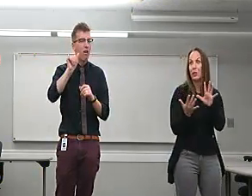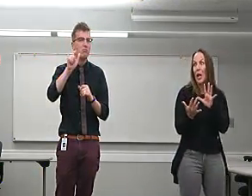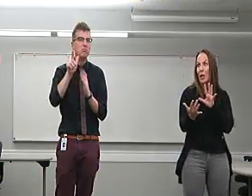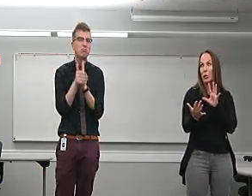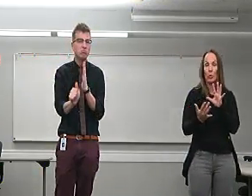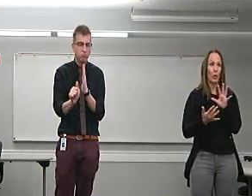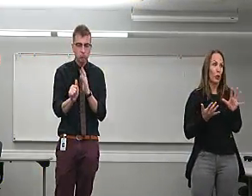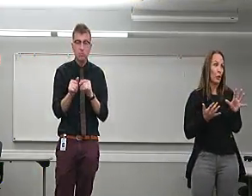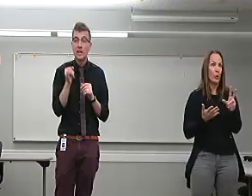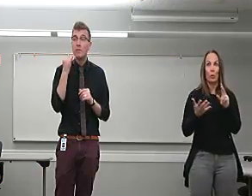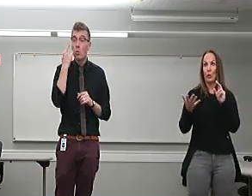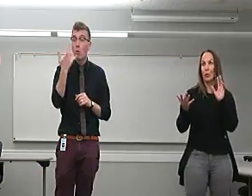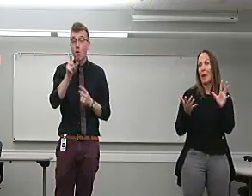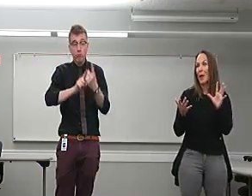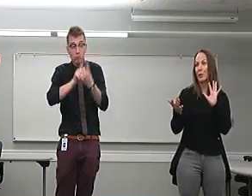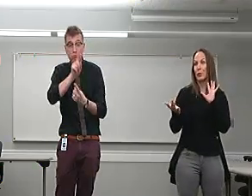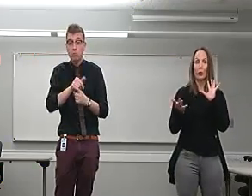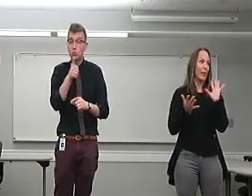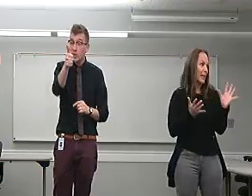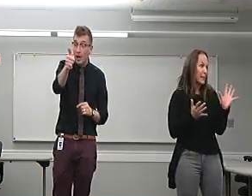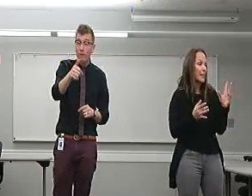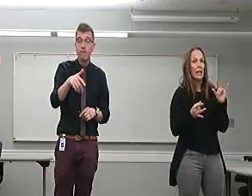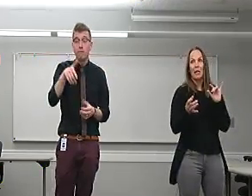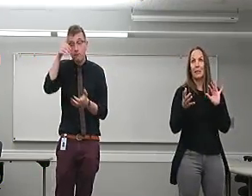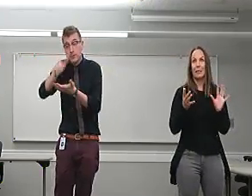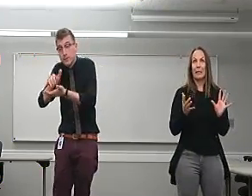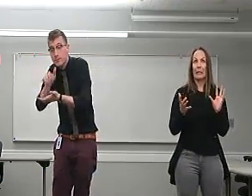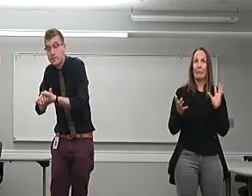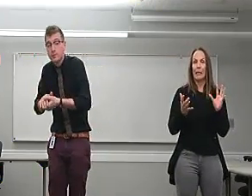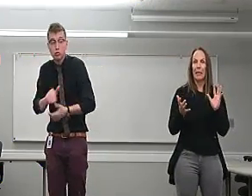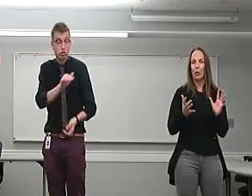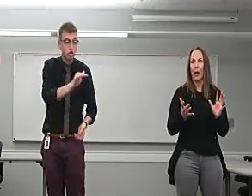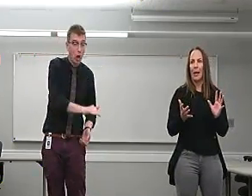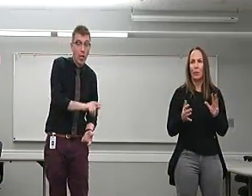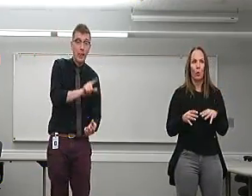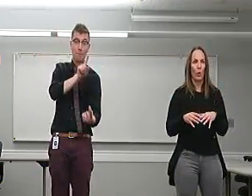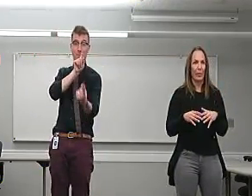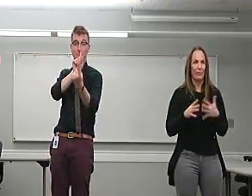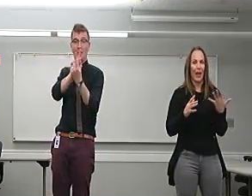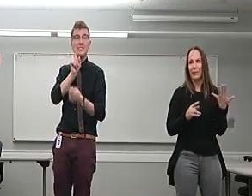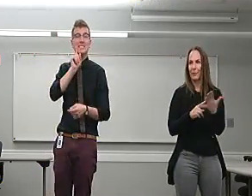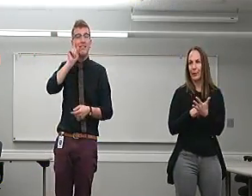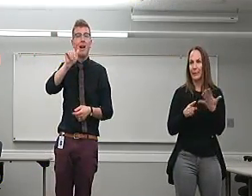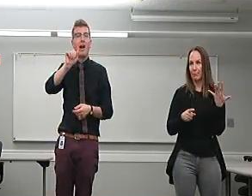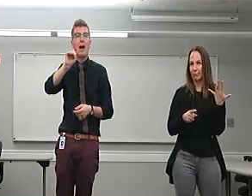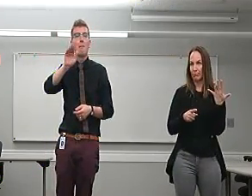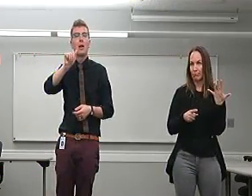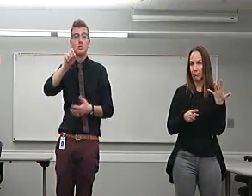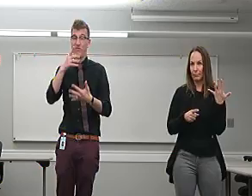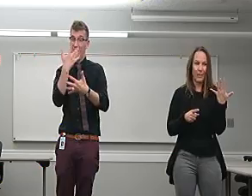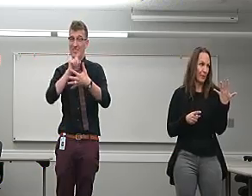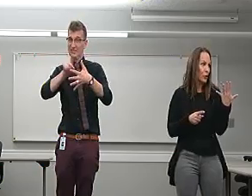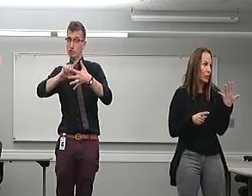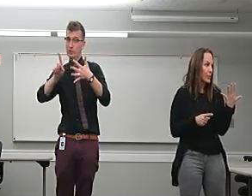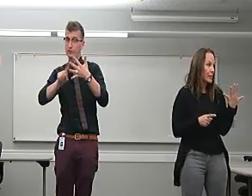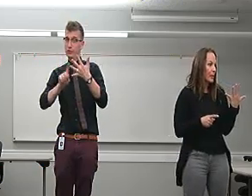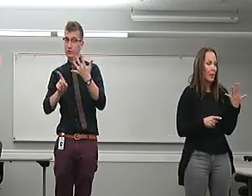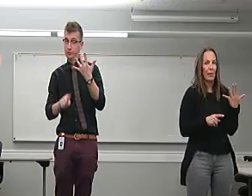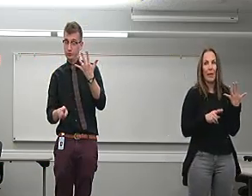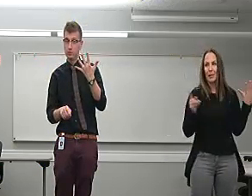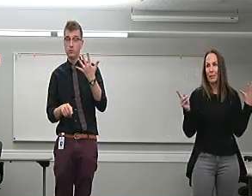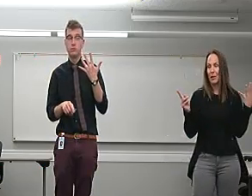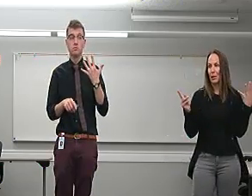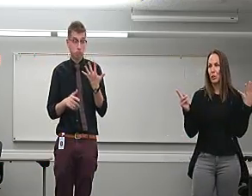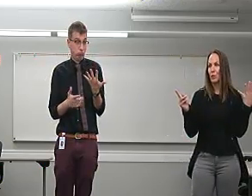you, or your spouse, or your kids to see me interact with 5 different deaf adults, that is a service